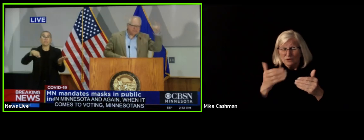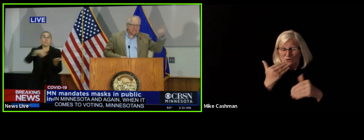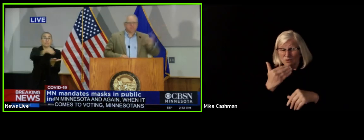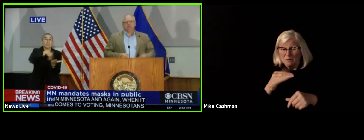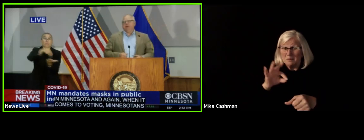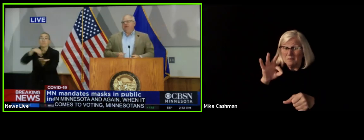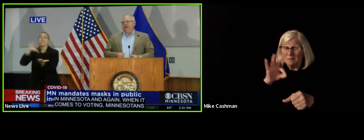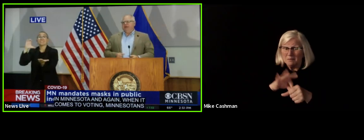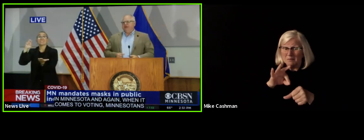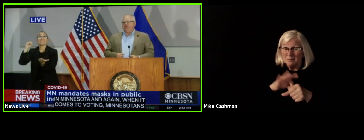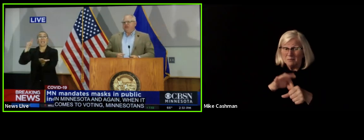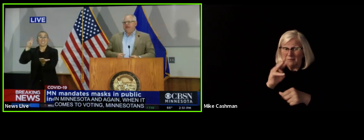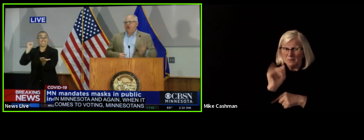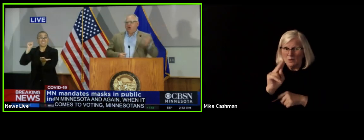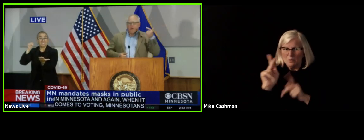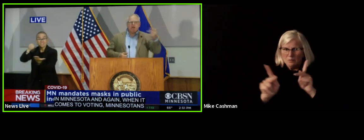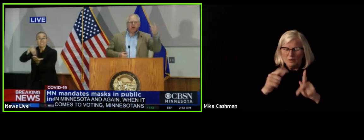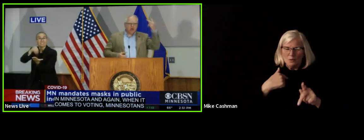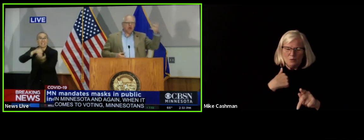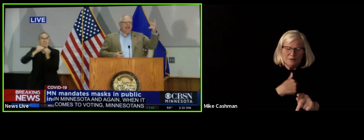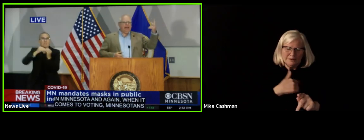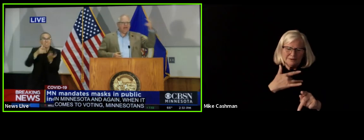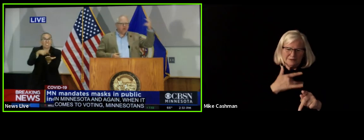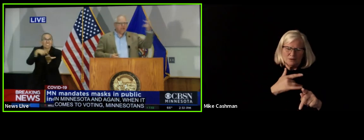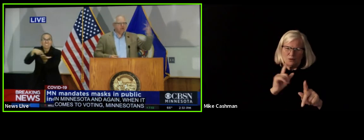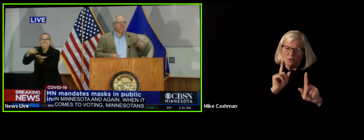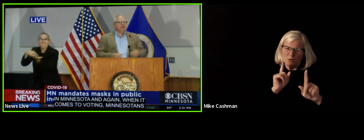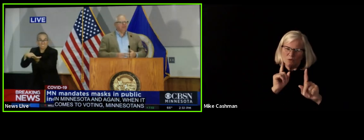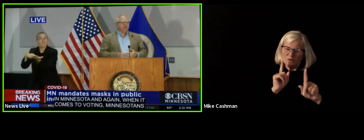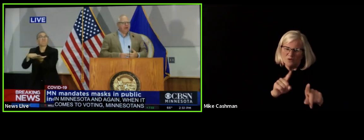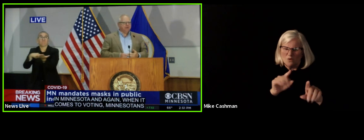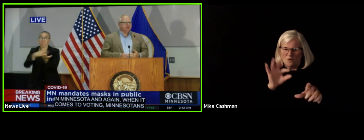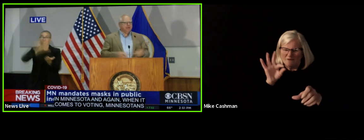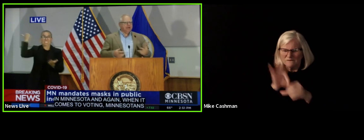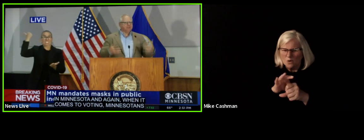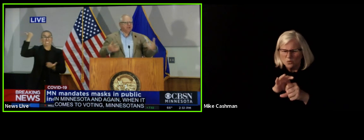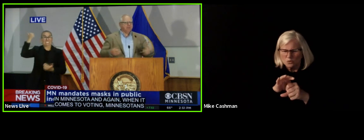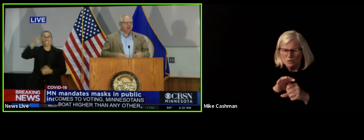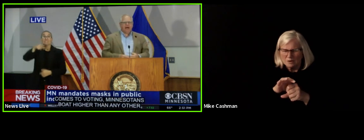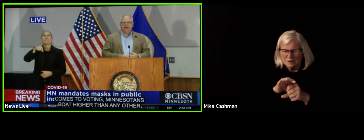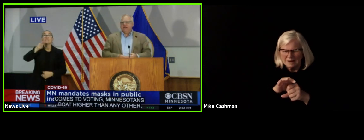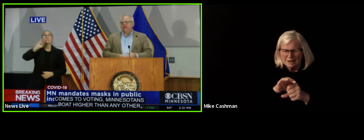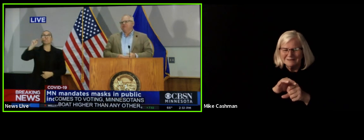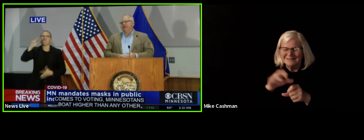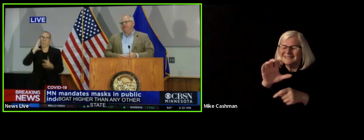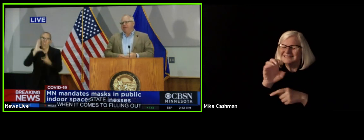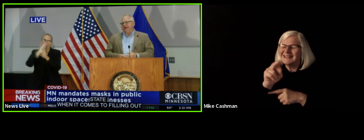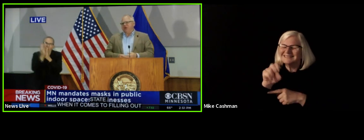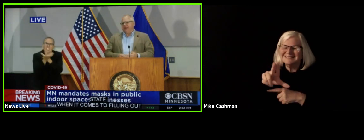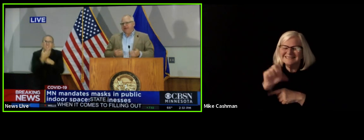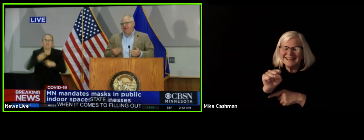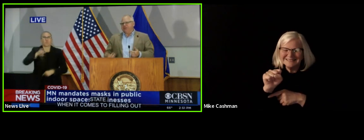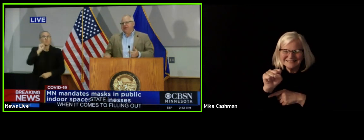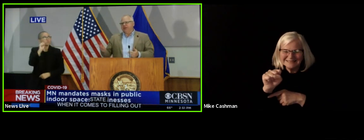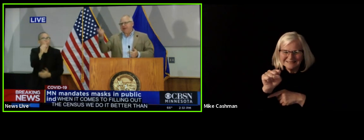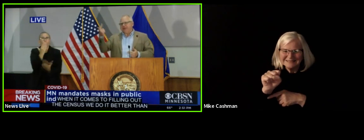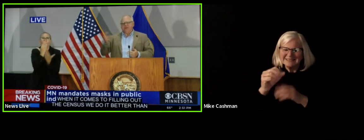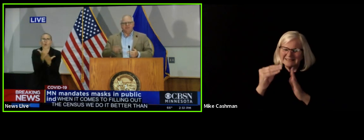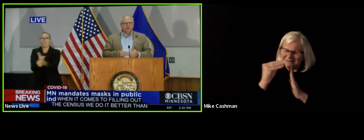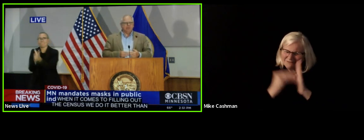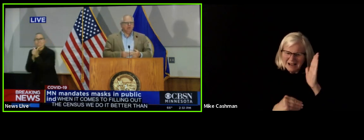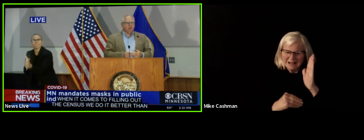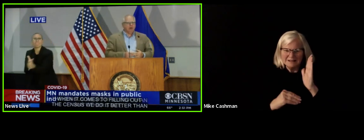out the census better than any other state. We are good at doing good things for others when it comes to complying. Let's make the masks on that. Let's jet up